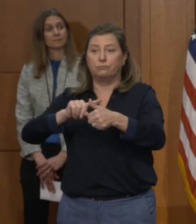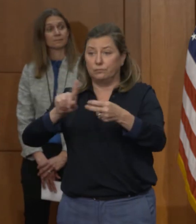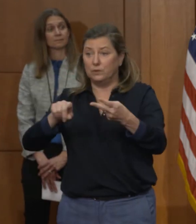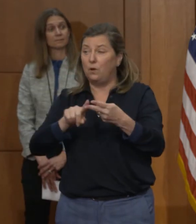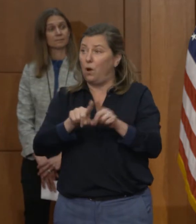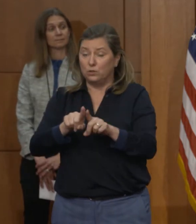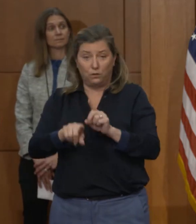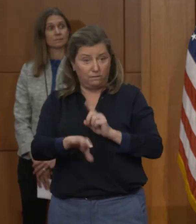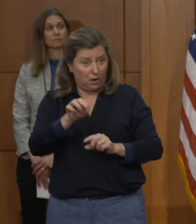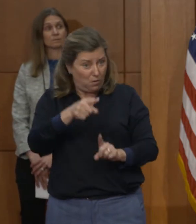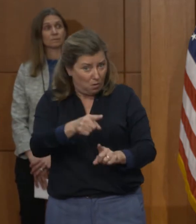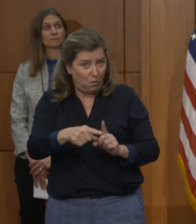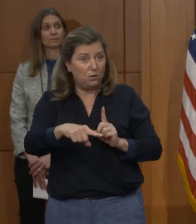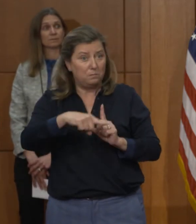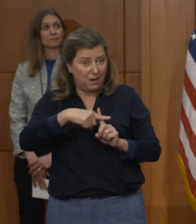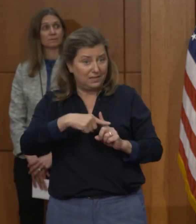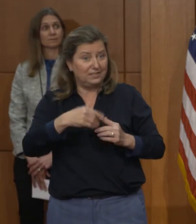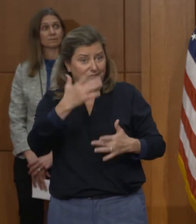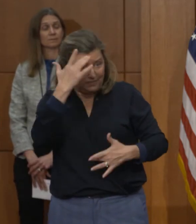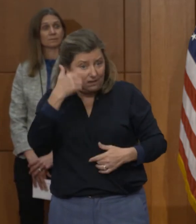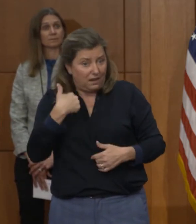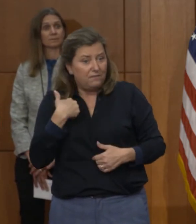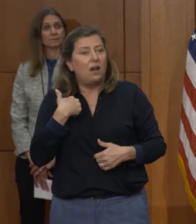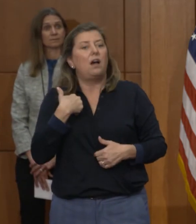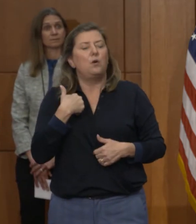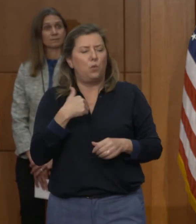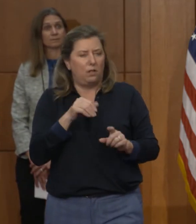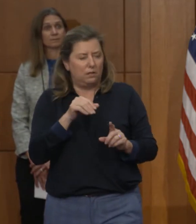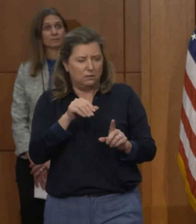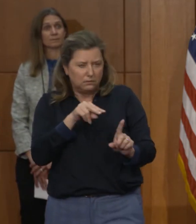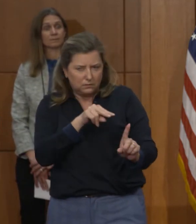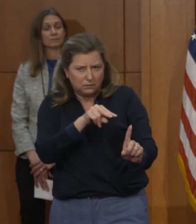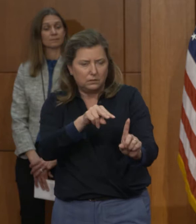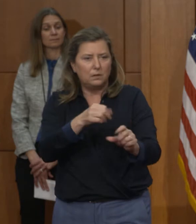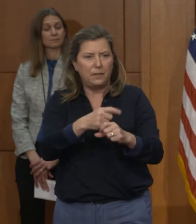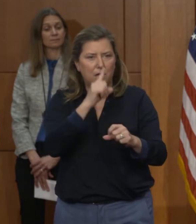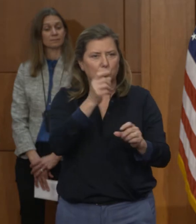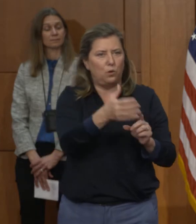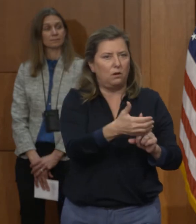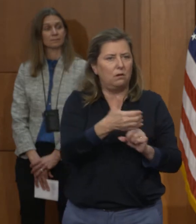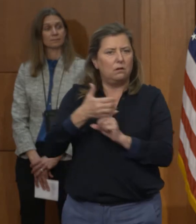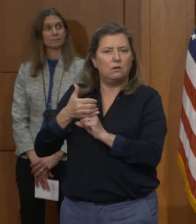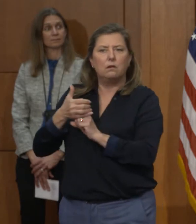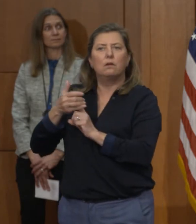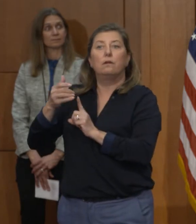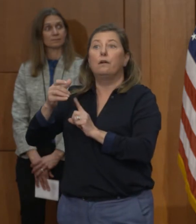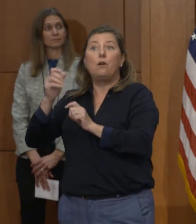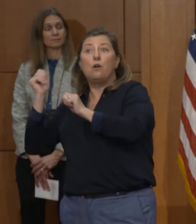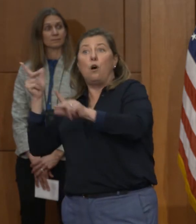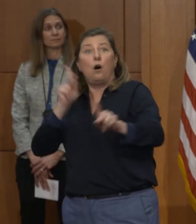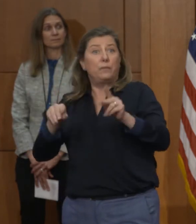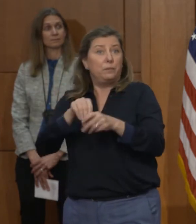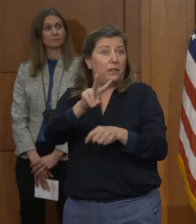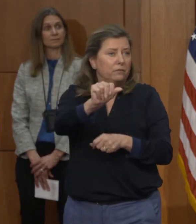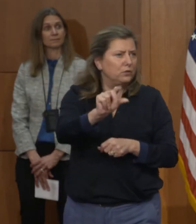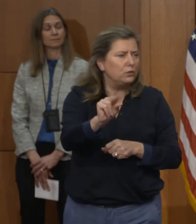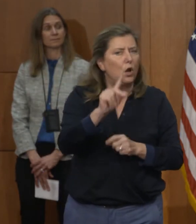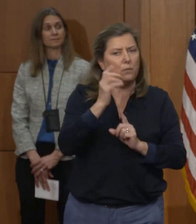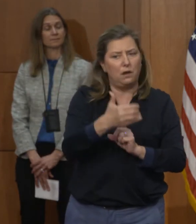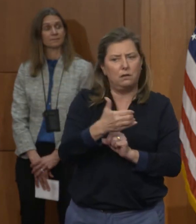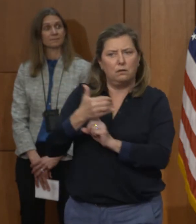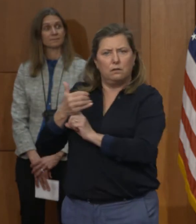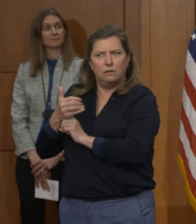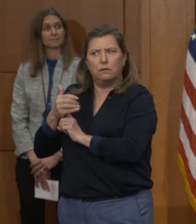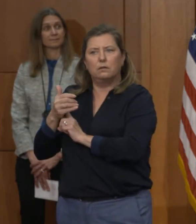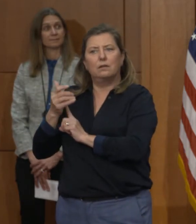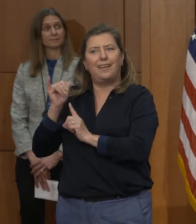test positive and isolating these individuals. Not everyone in Virginia. That is